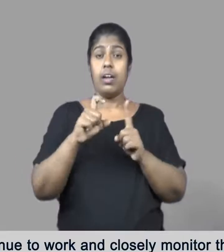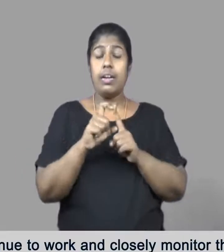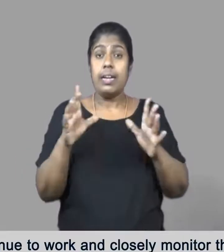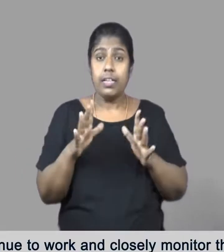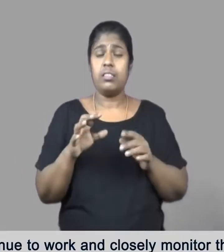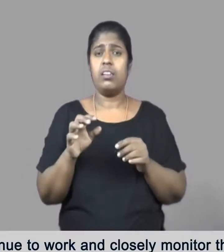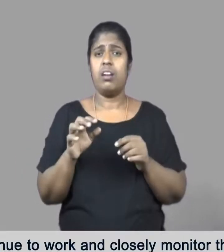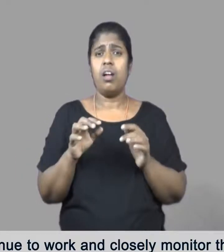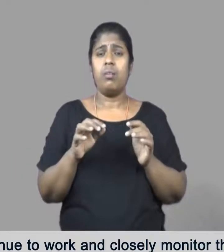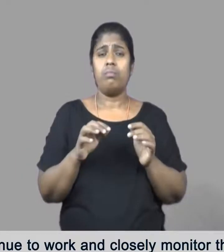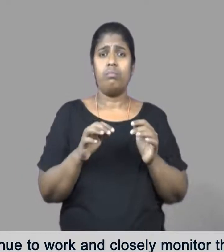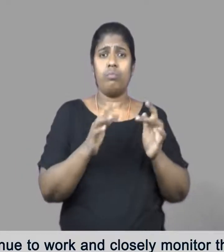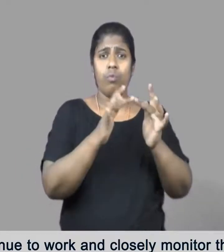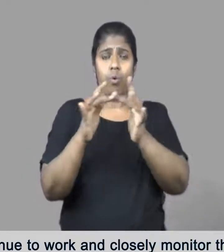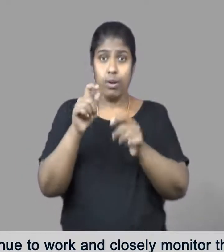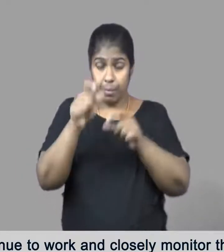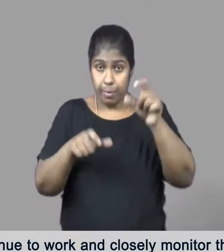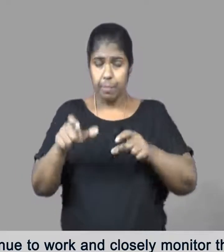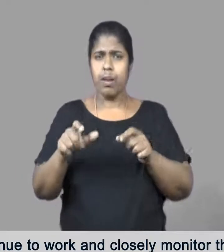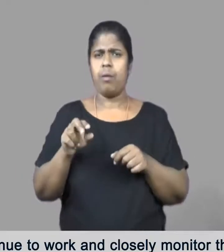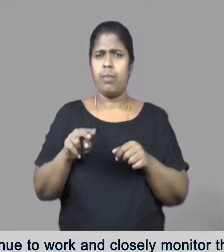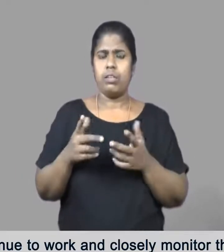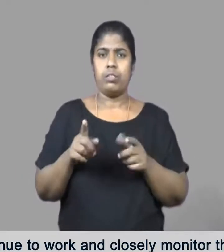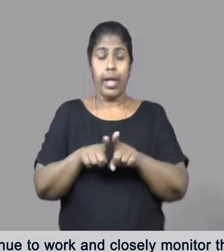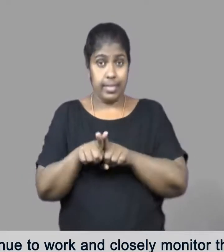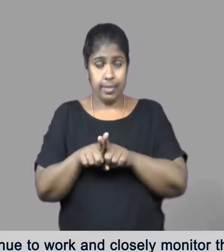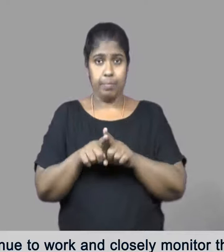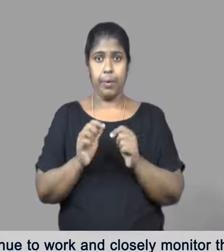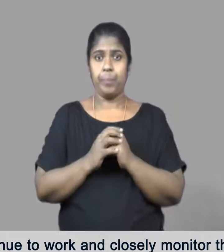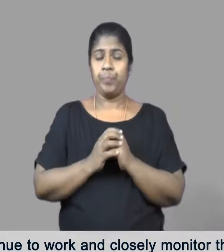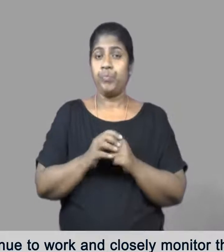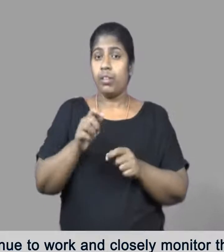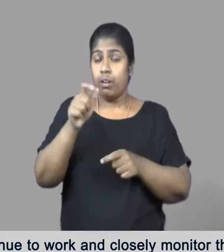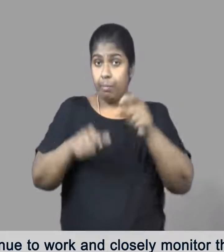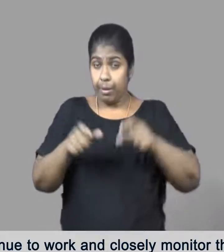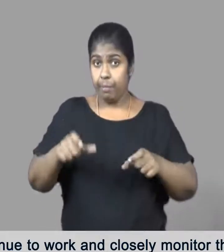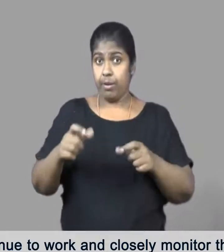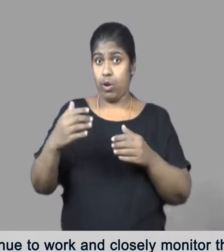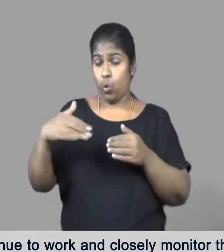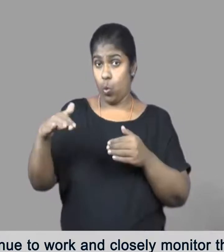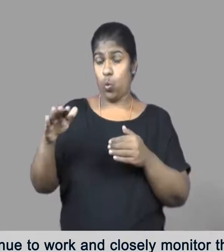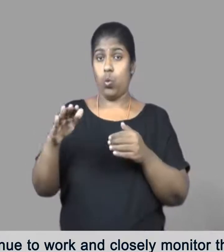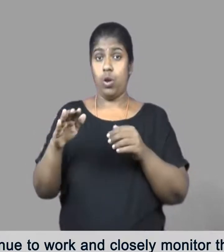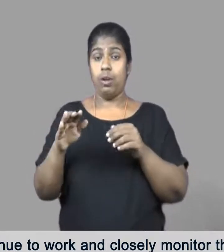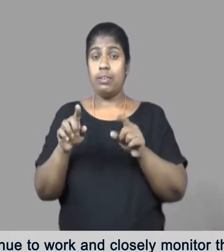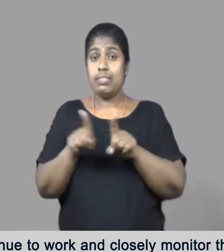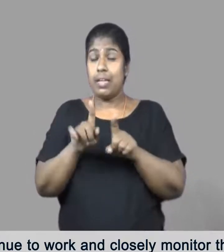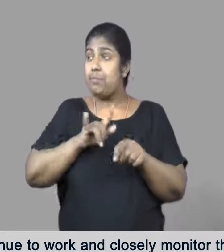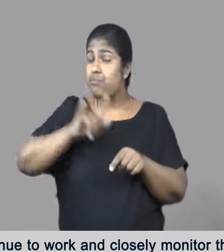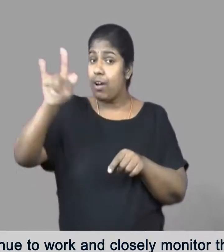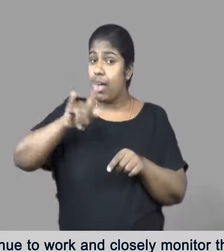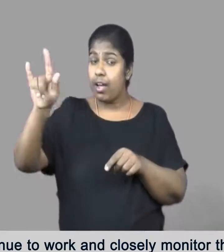The low risk exposure contacts shall continue to work